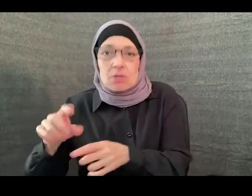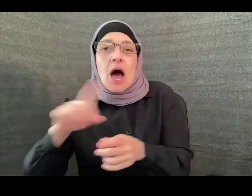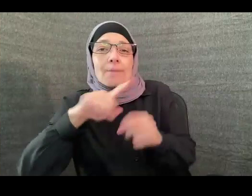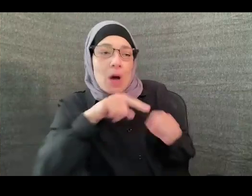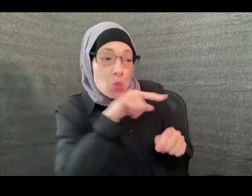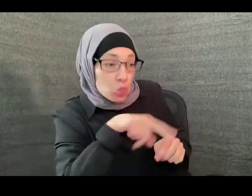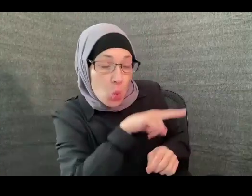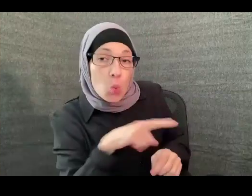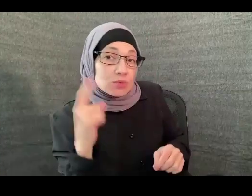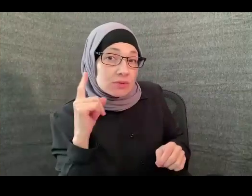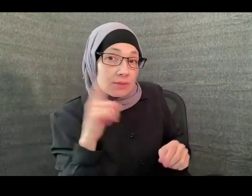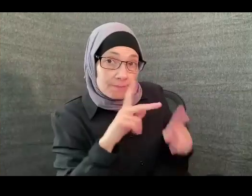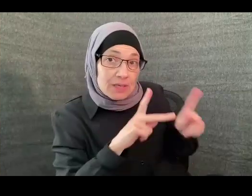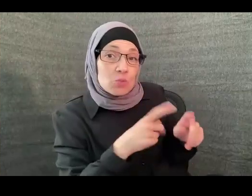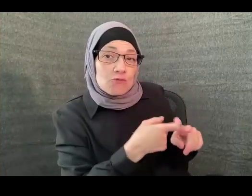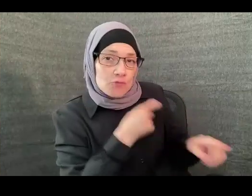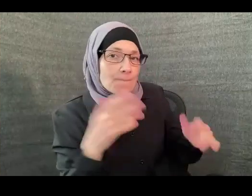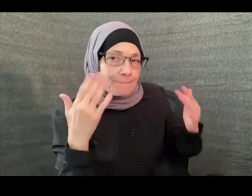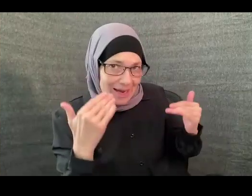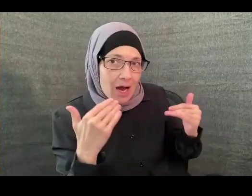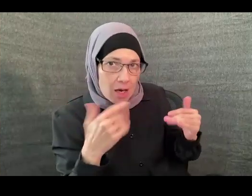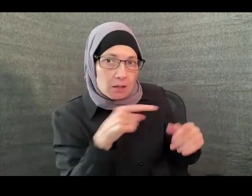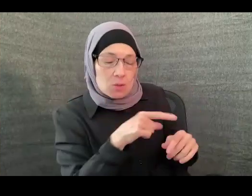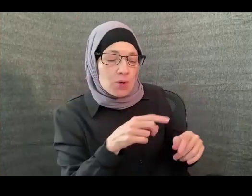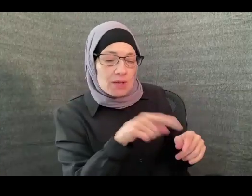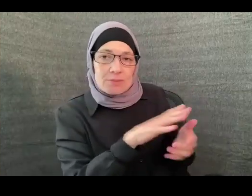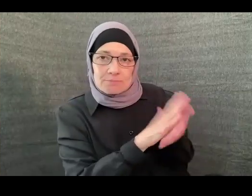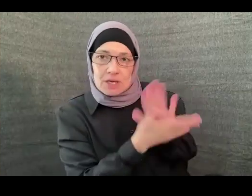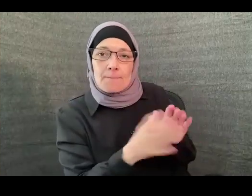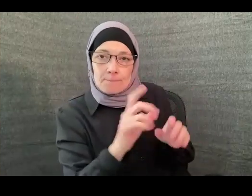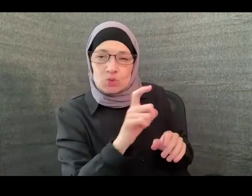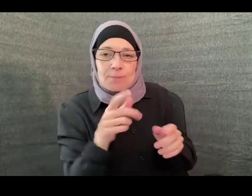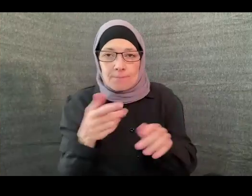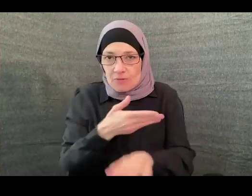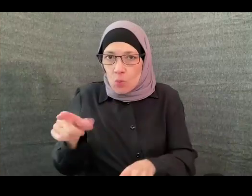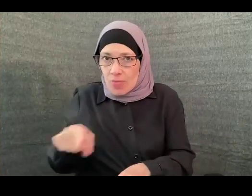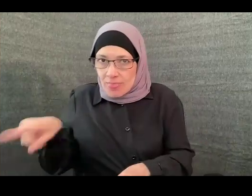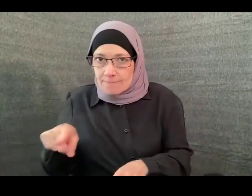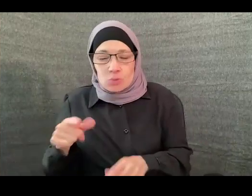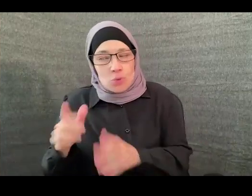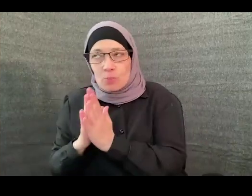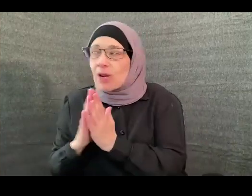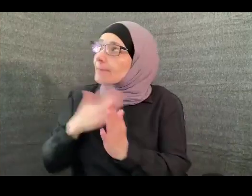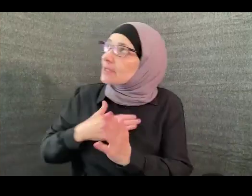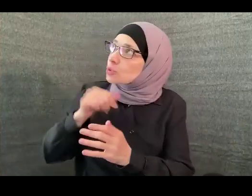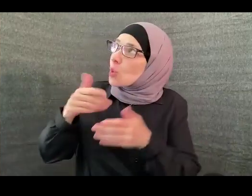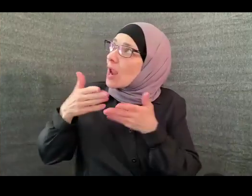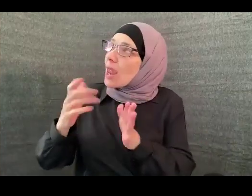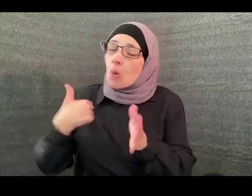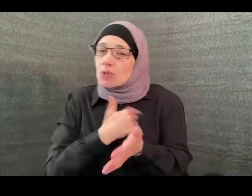mince words about where they stand. The Quran calls them by their